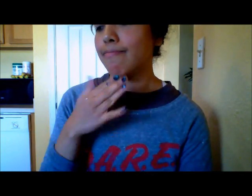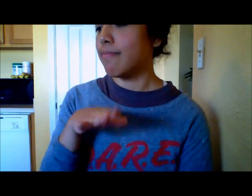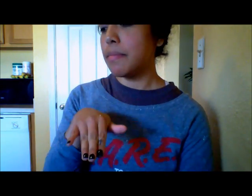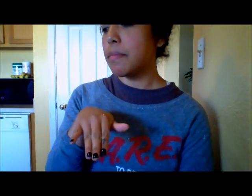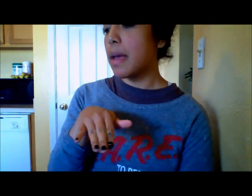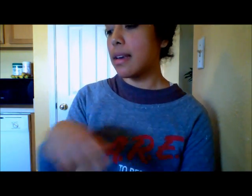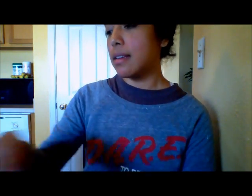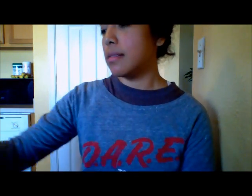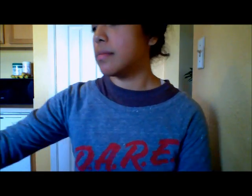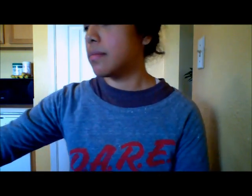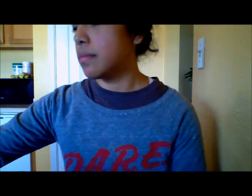Bad.